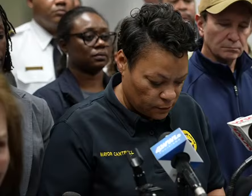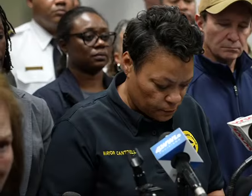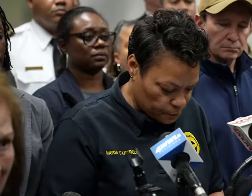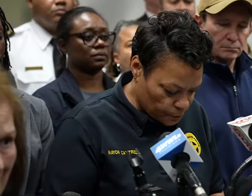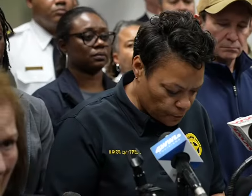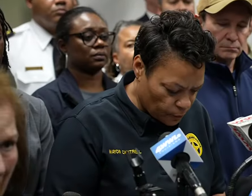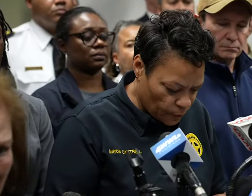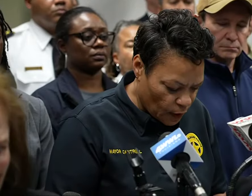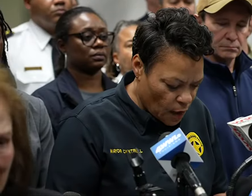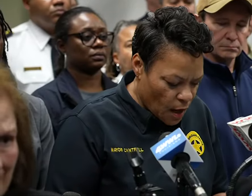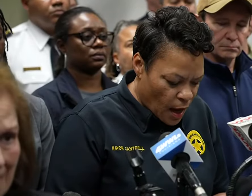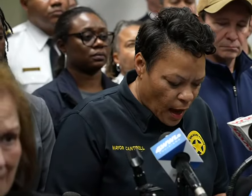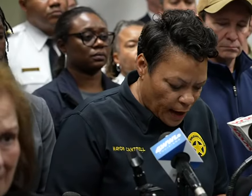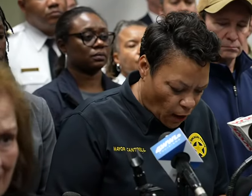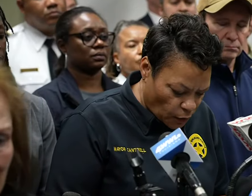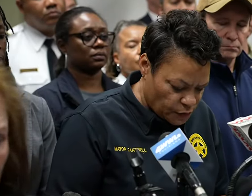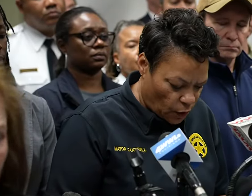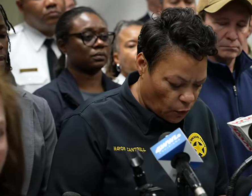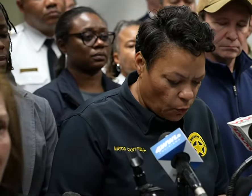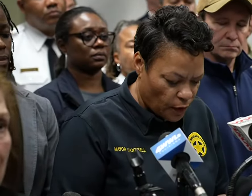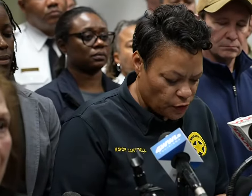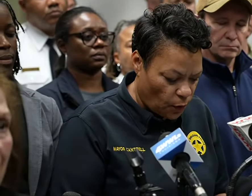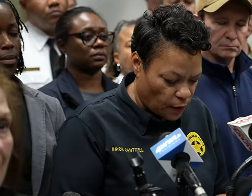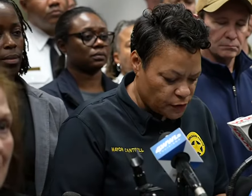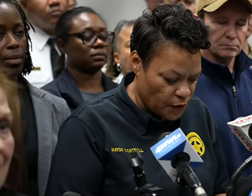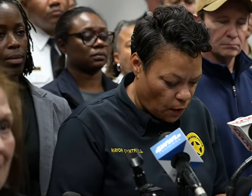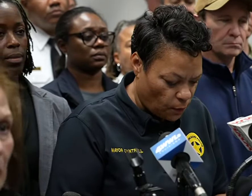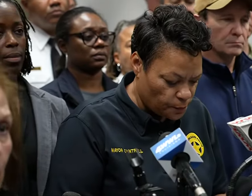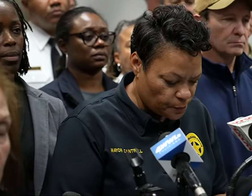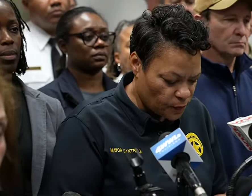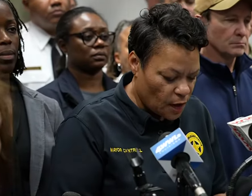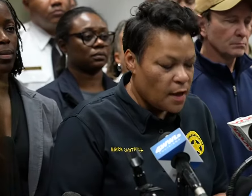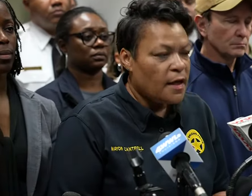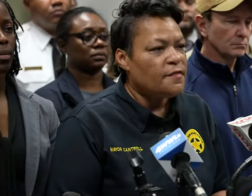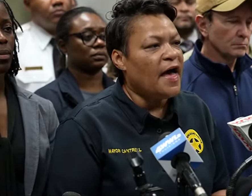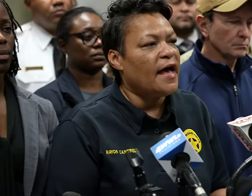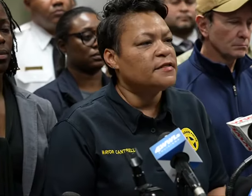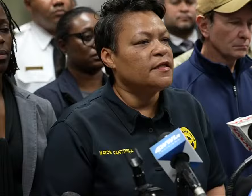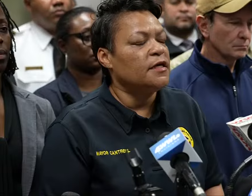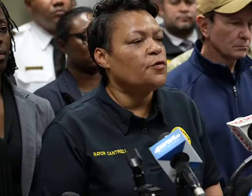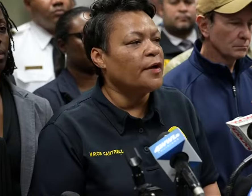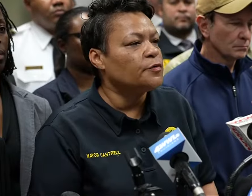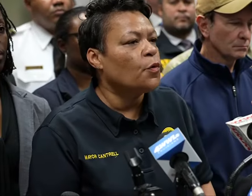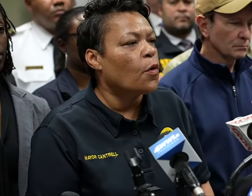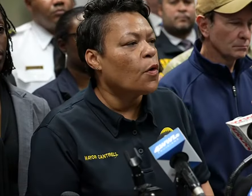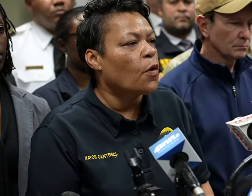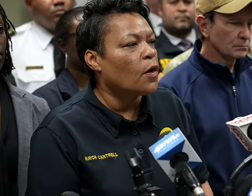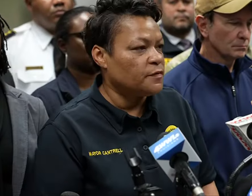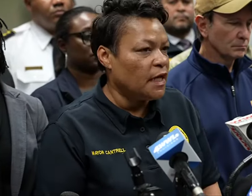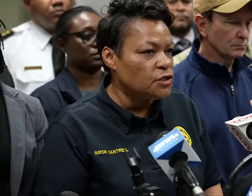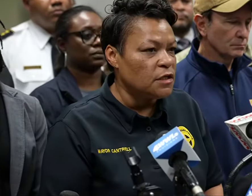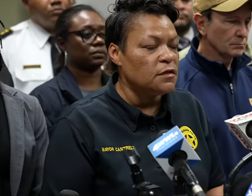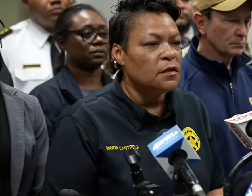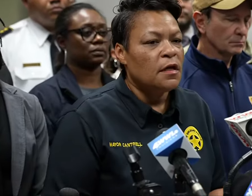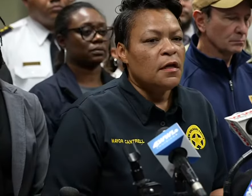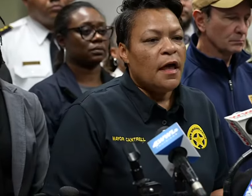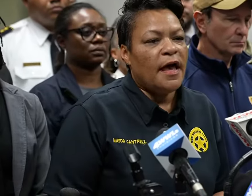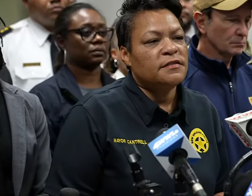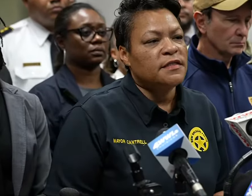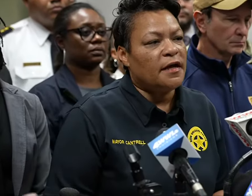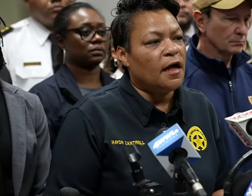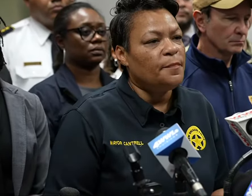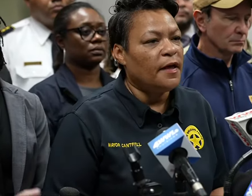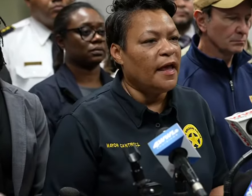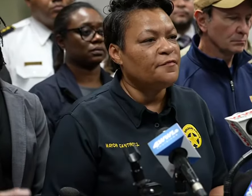scene. I also want you all to know that the Greater New Orleans Foundation